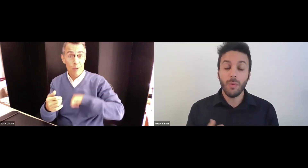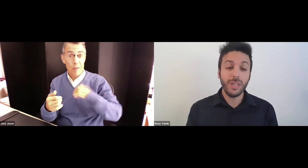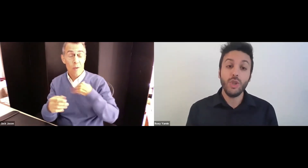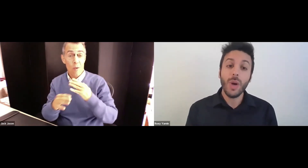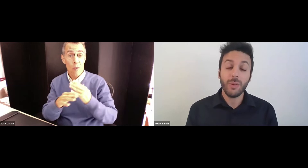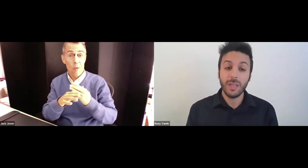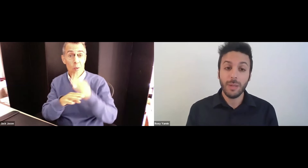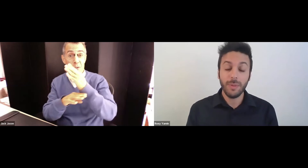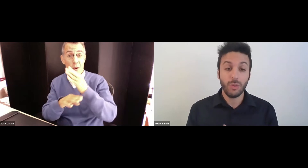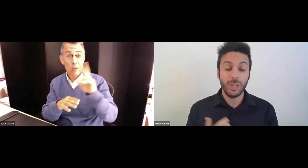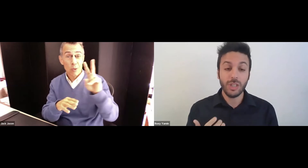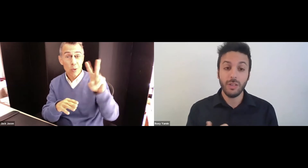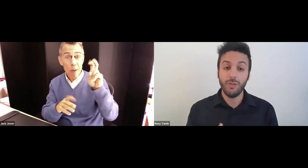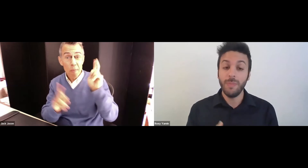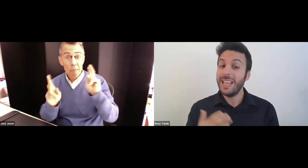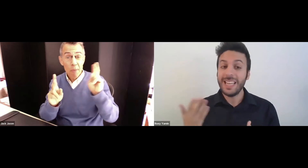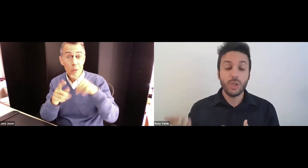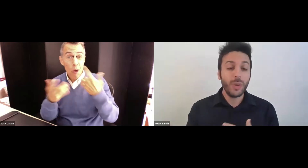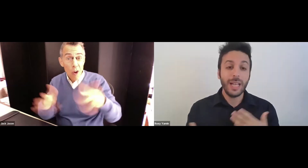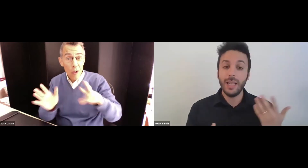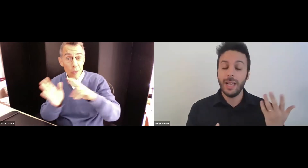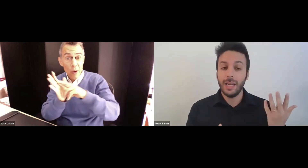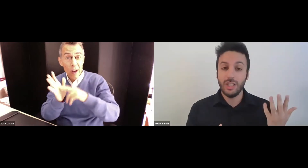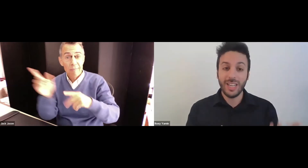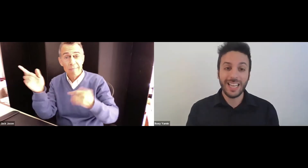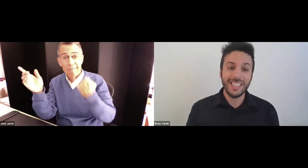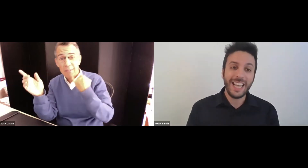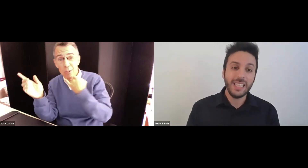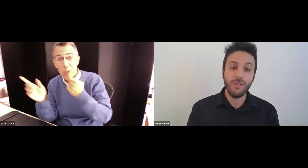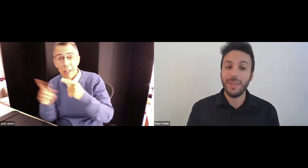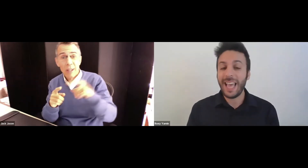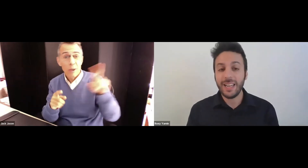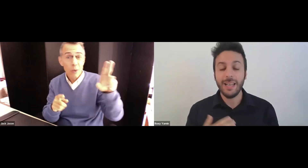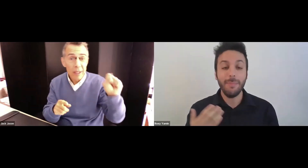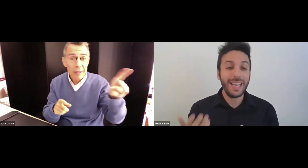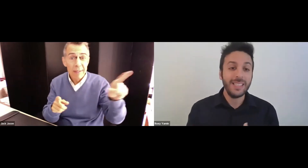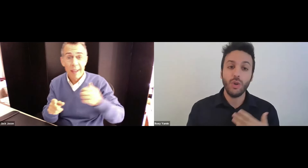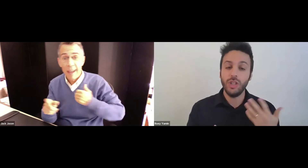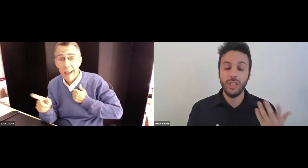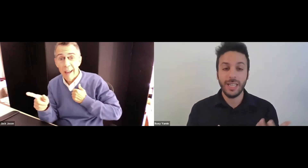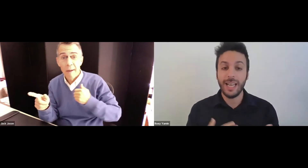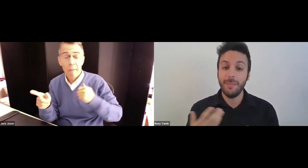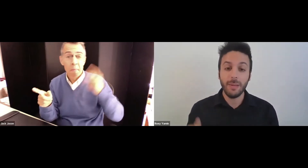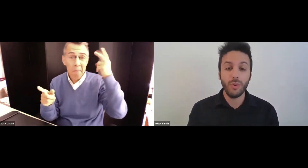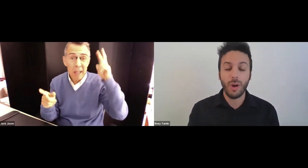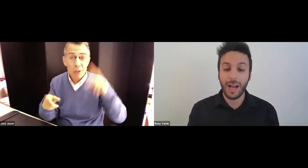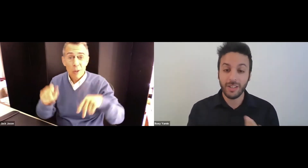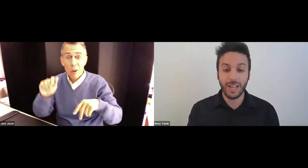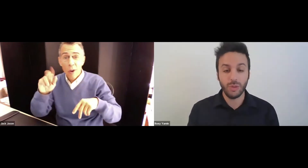than 200 people that registered from Israel, the United States, from Canada, Mexico, Argentina, and many more other countries.